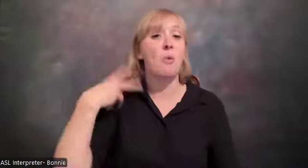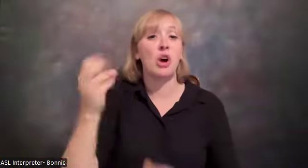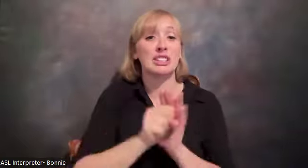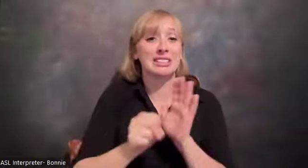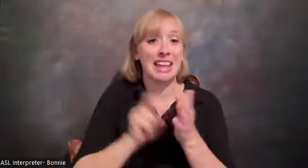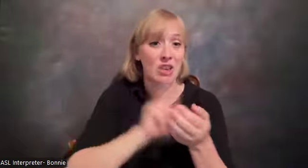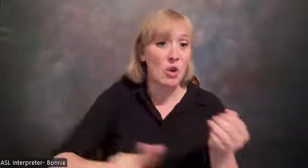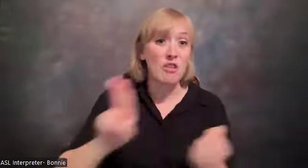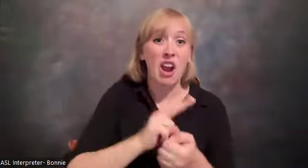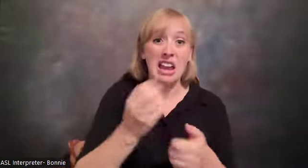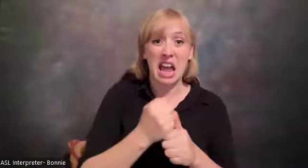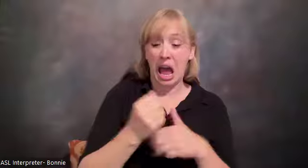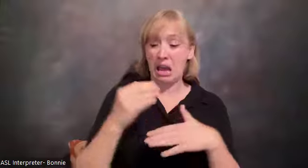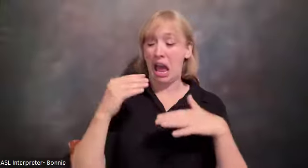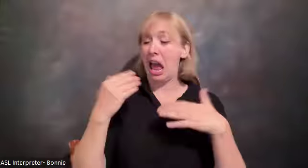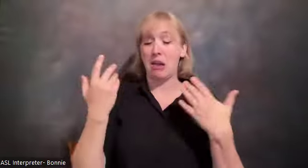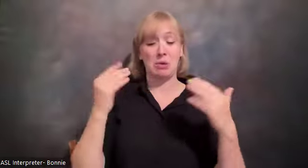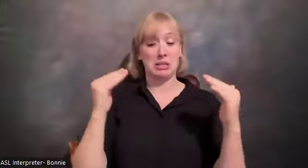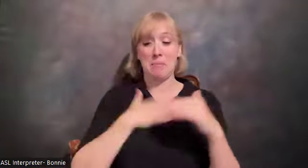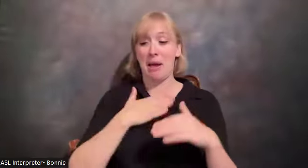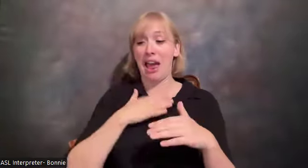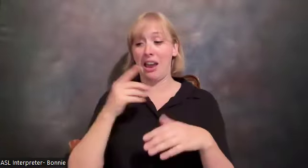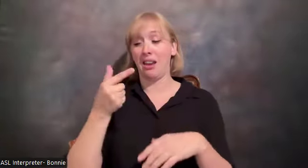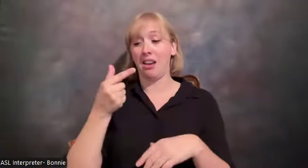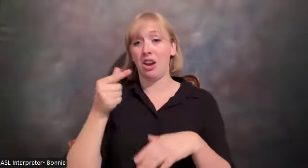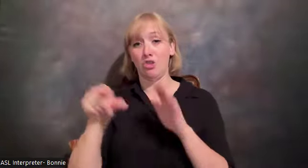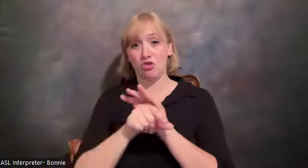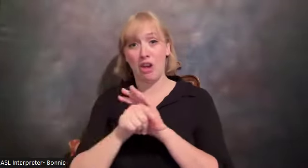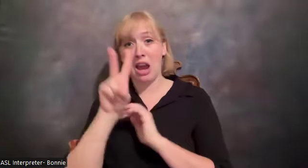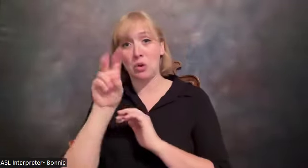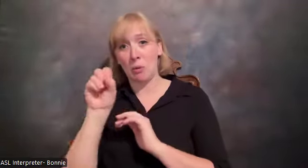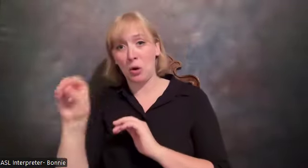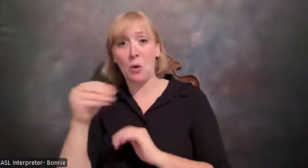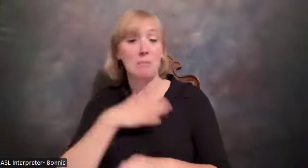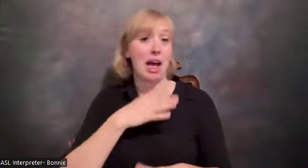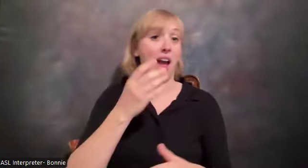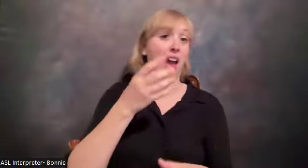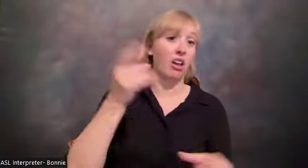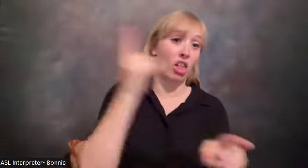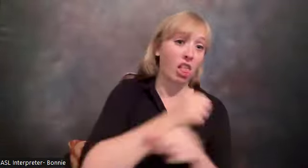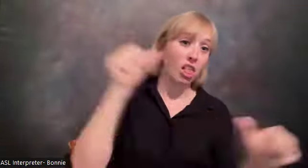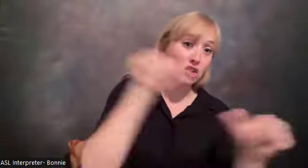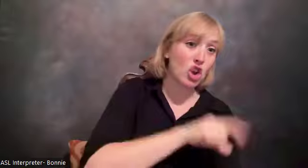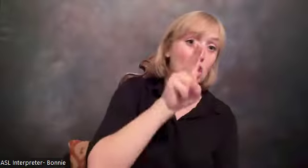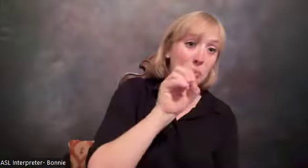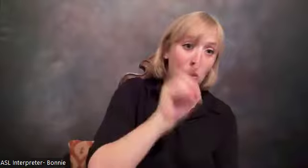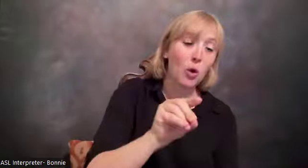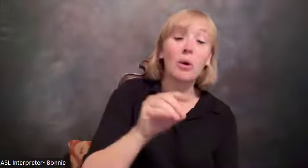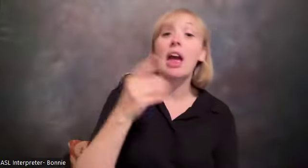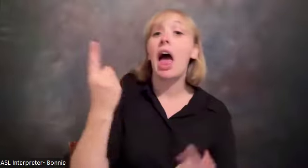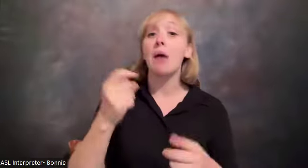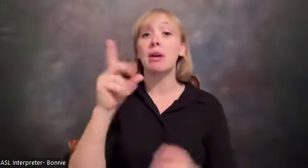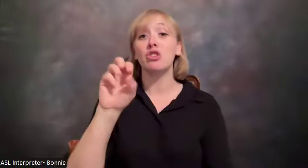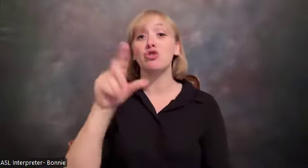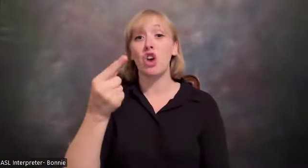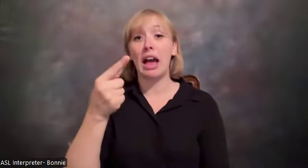my grade point average matched my blood alcohol content. Then you add this with a drug deal went horrifically bad. And so I joined